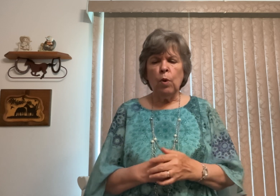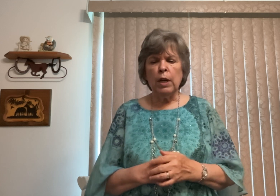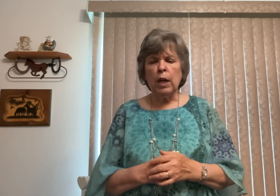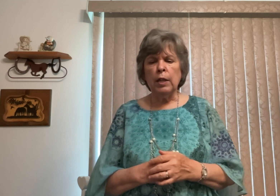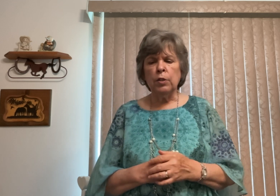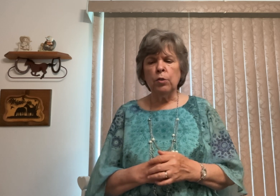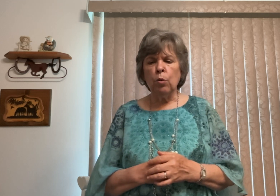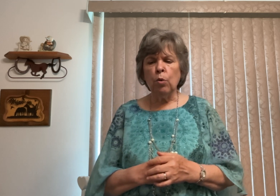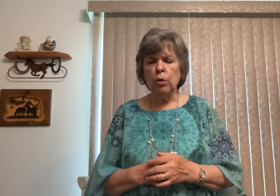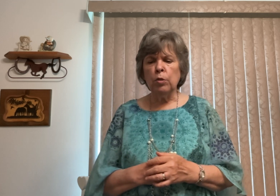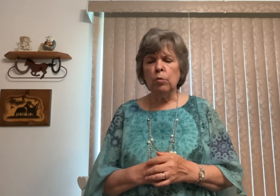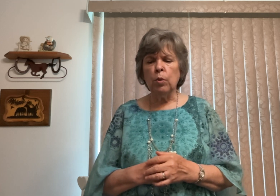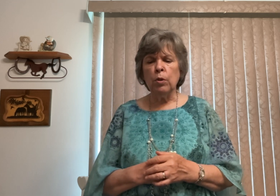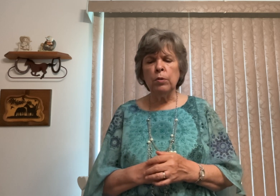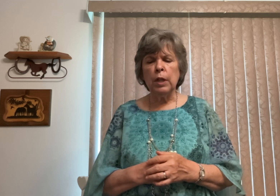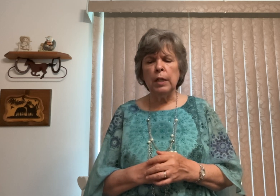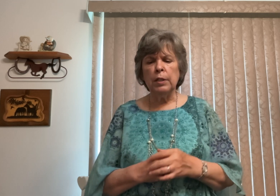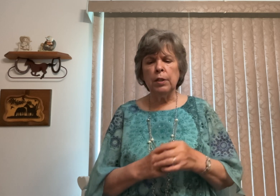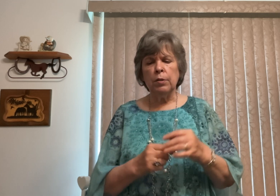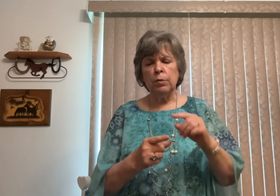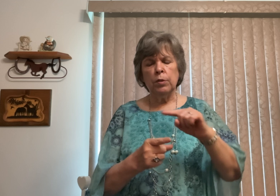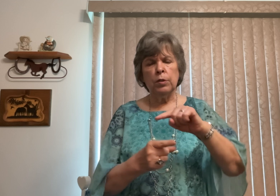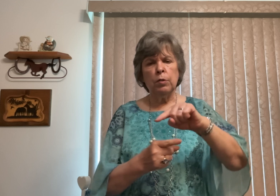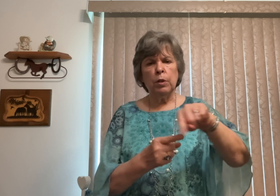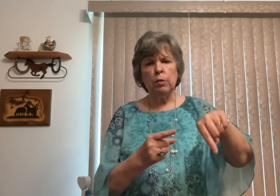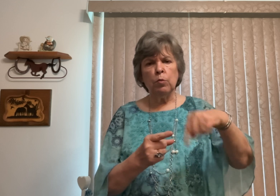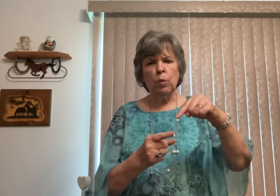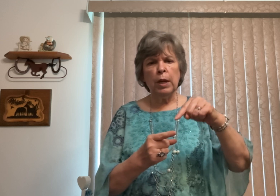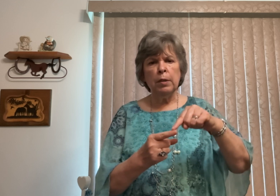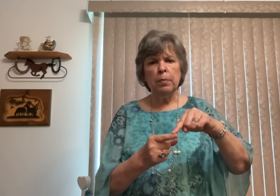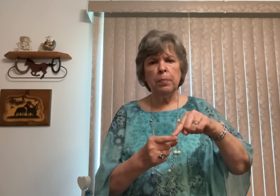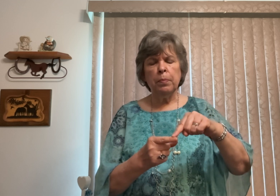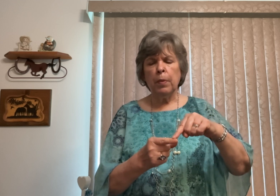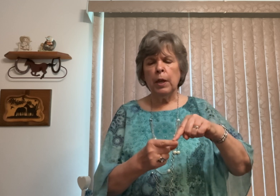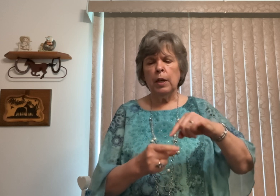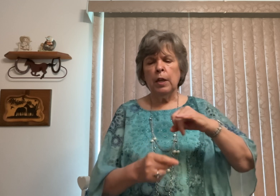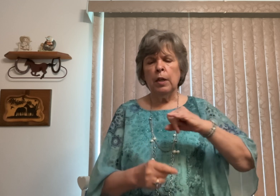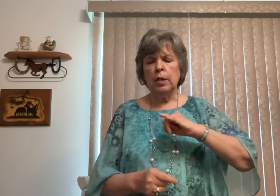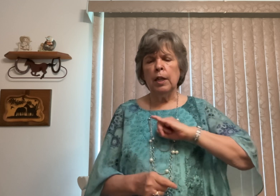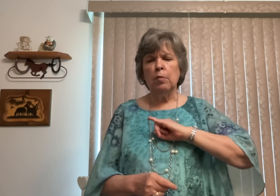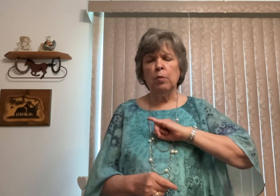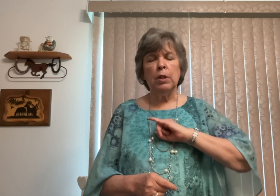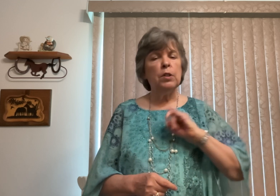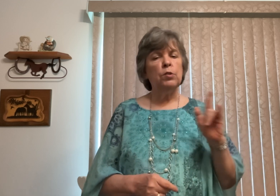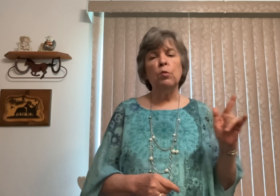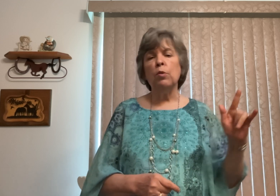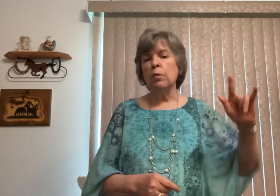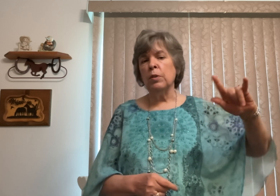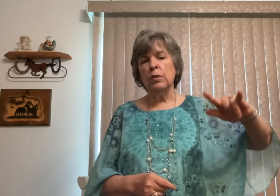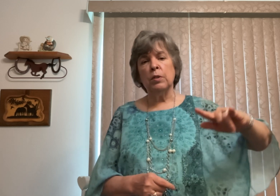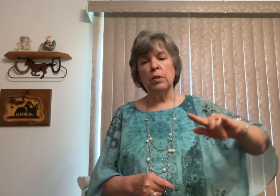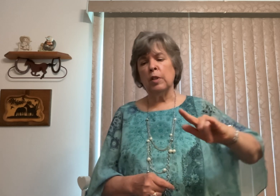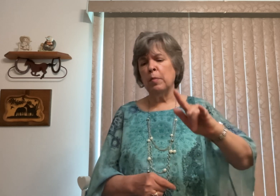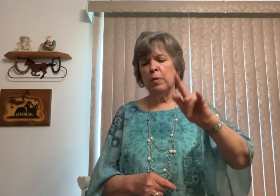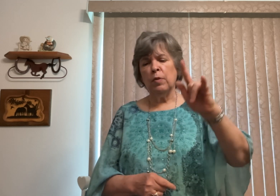I soar to worlds unknown. So here's when. And again, we're going to soar. This is the same as